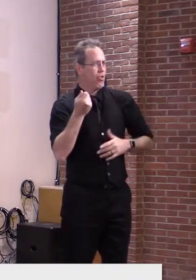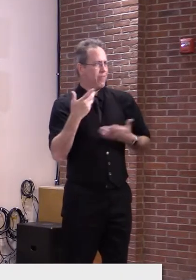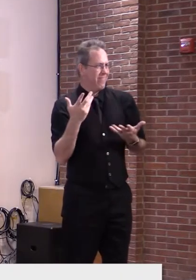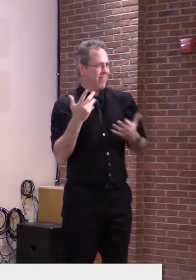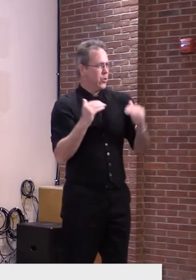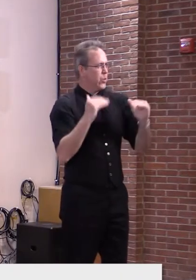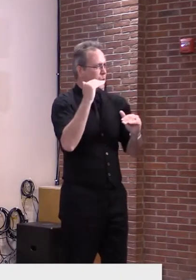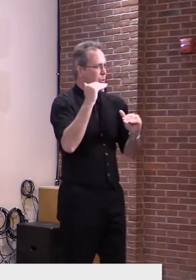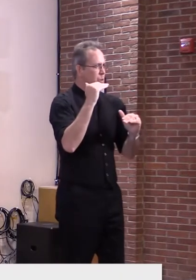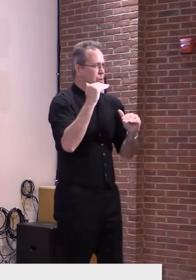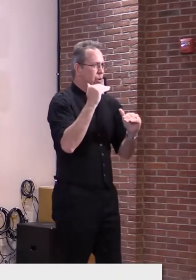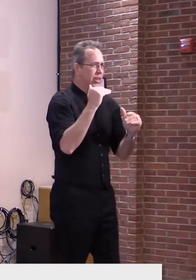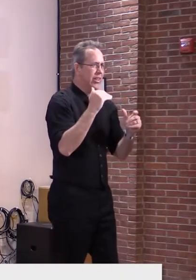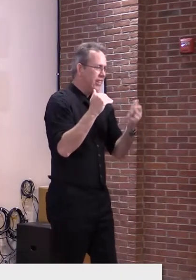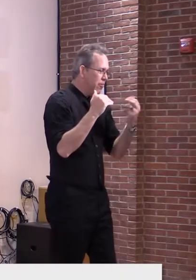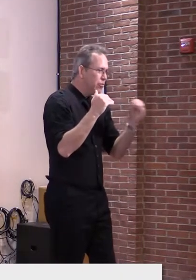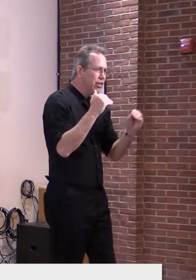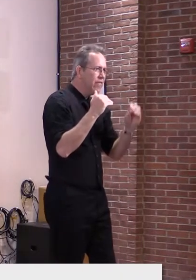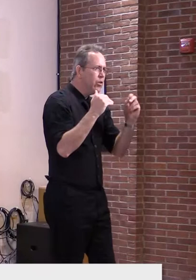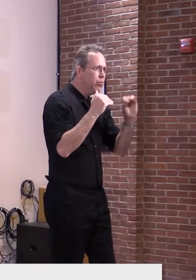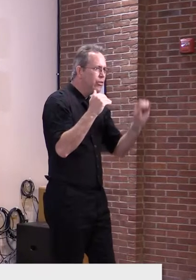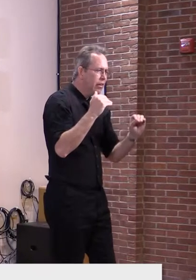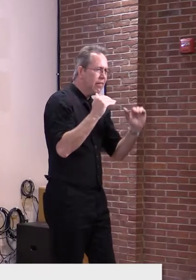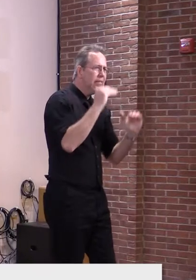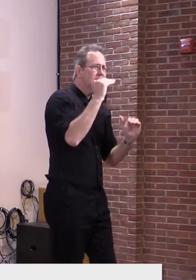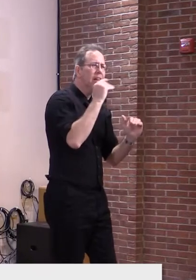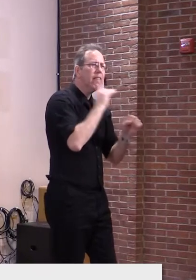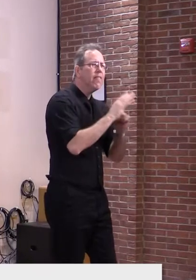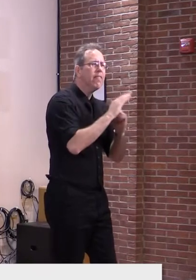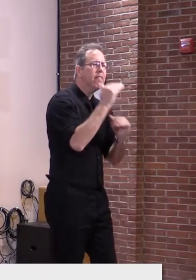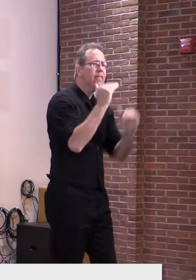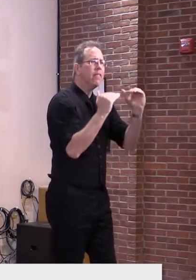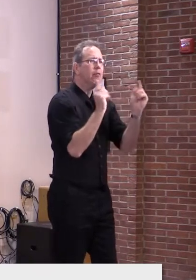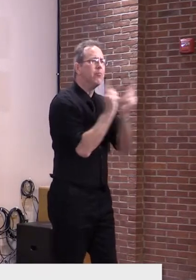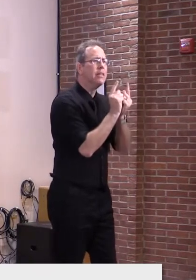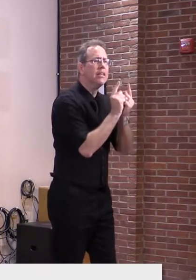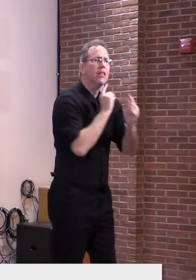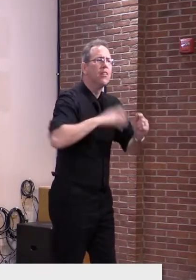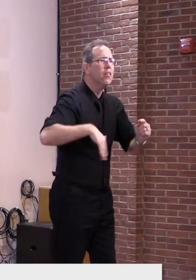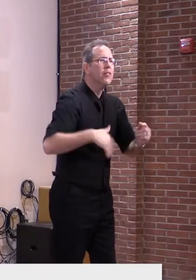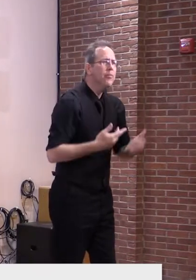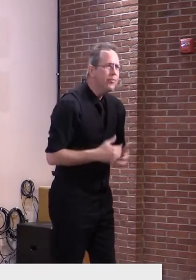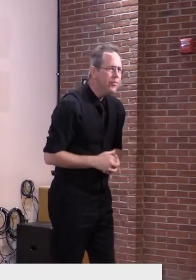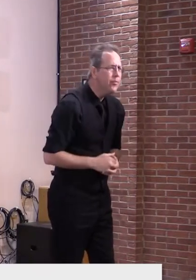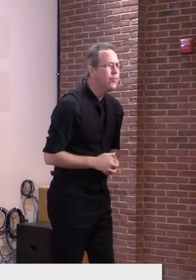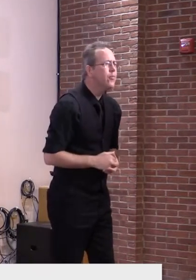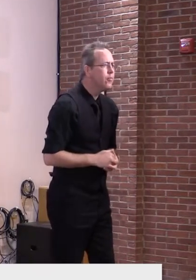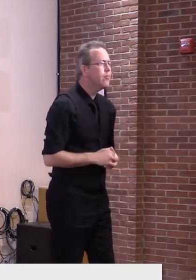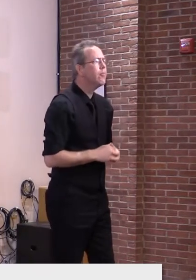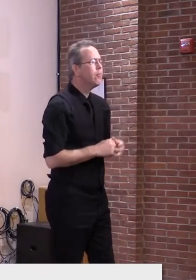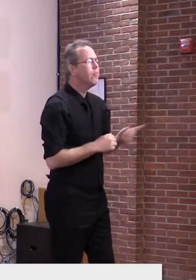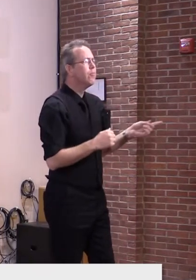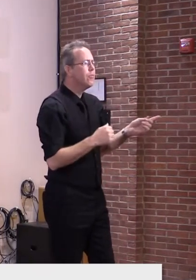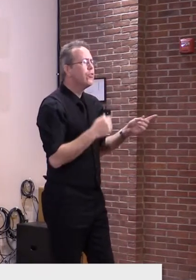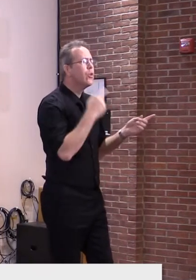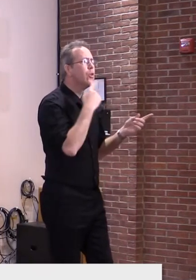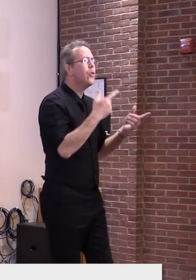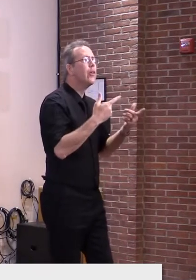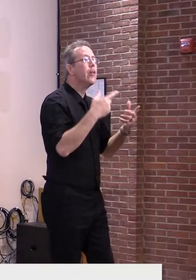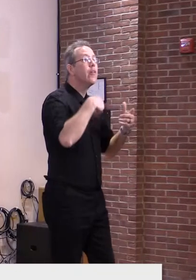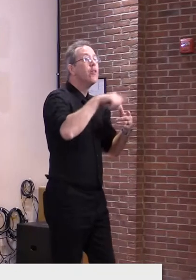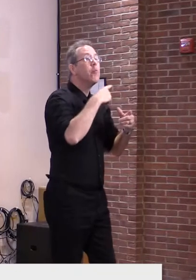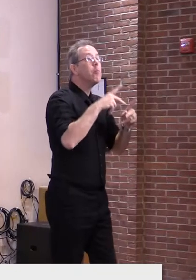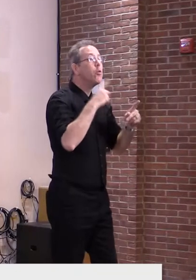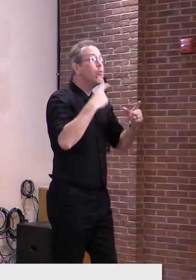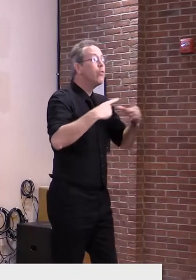about 10%. And then when you look at the OPED, or the retiree health care benefits, that's